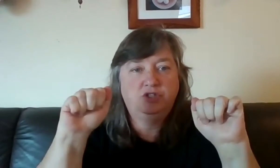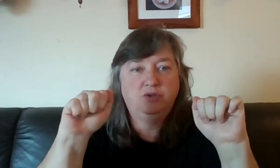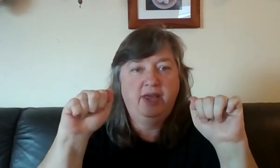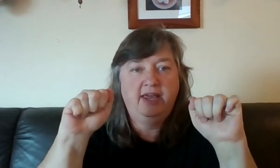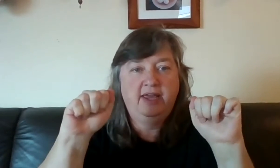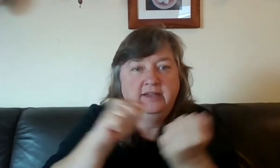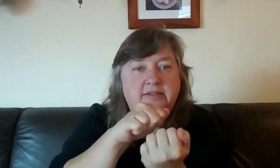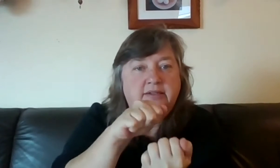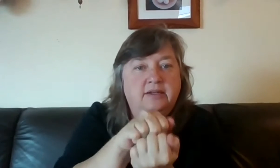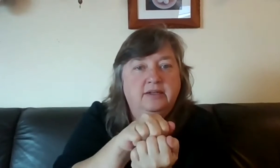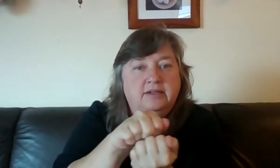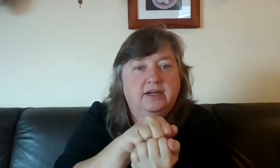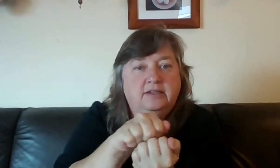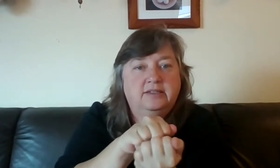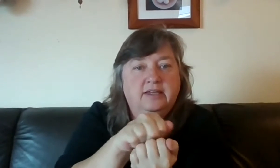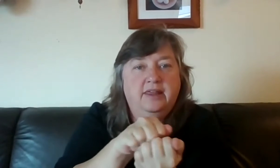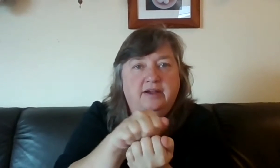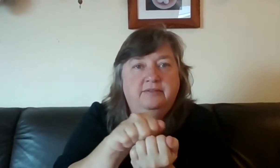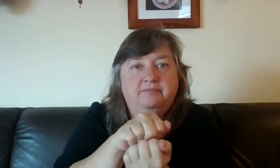two A hands, knuckles together.